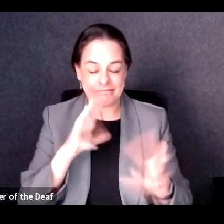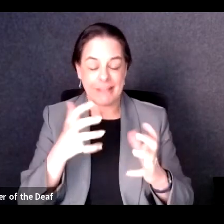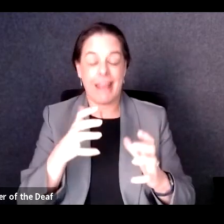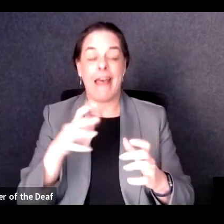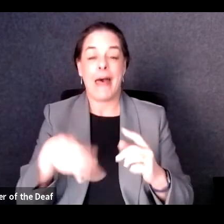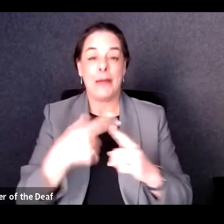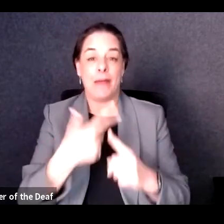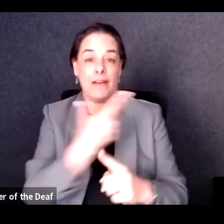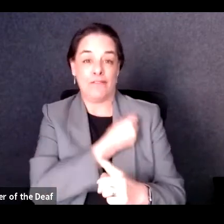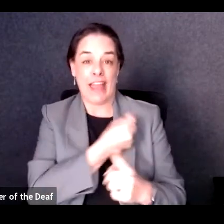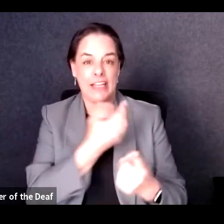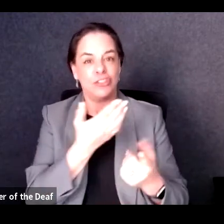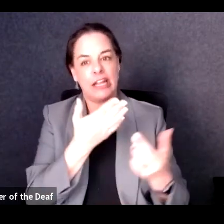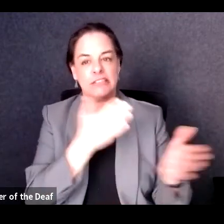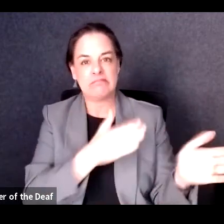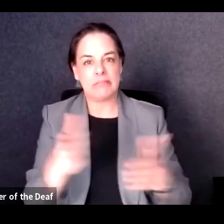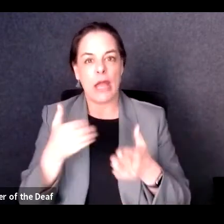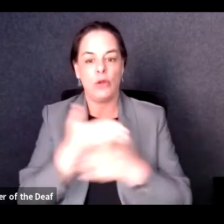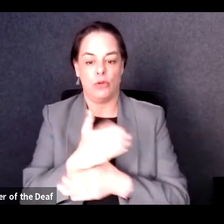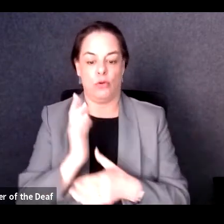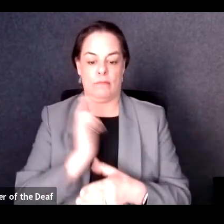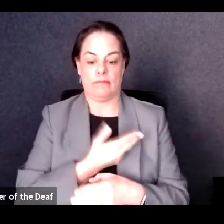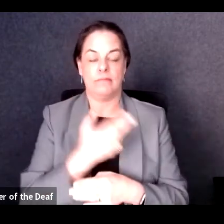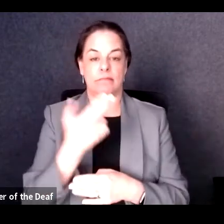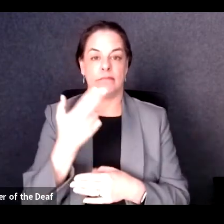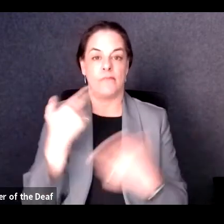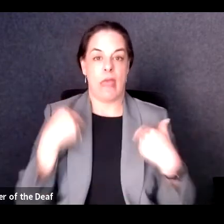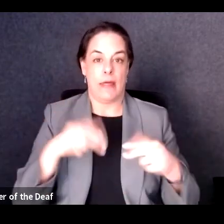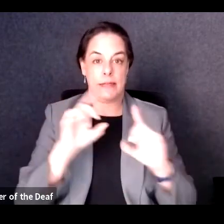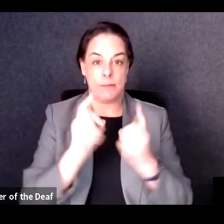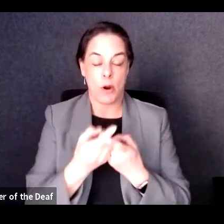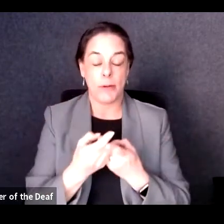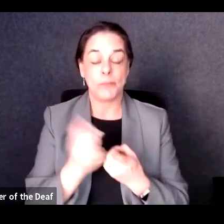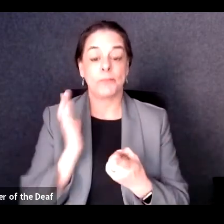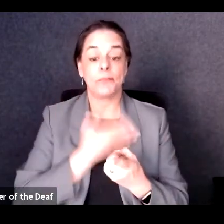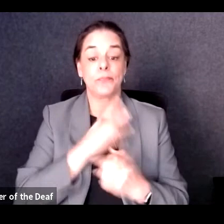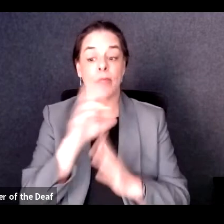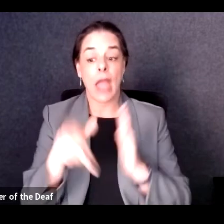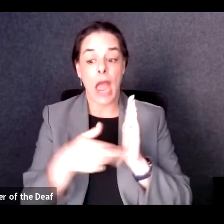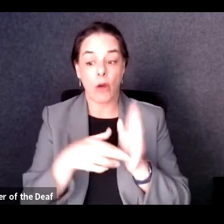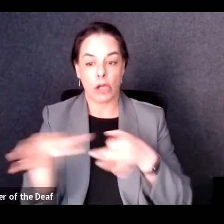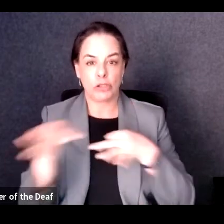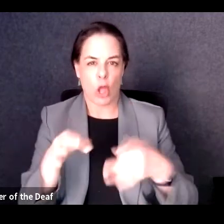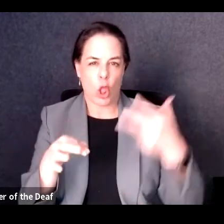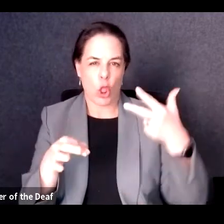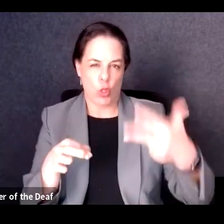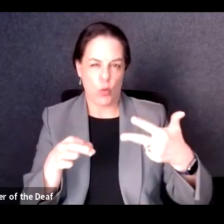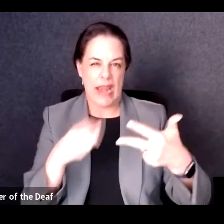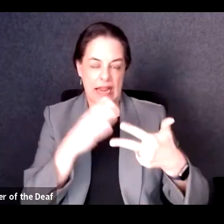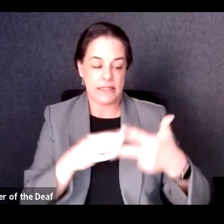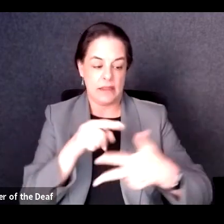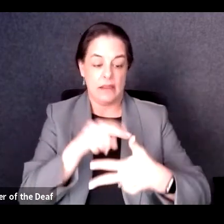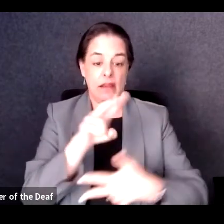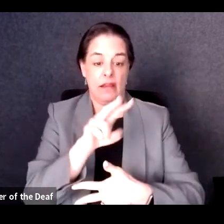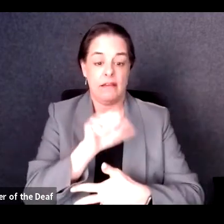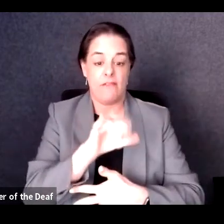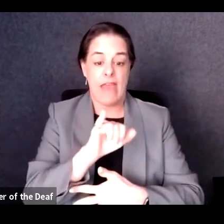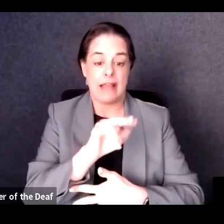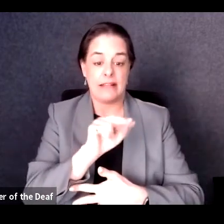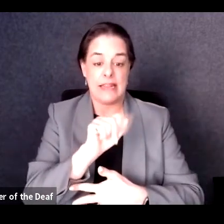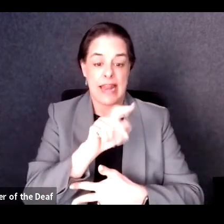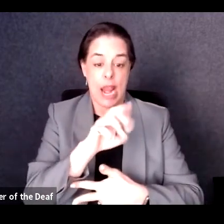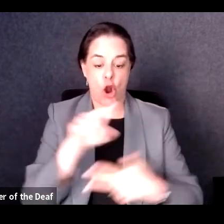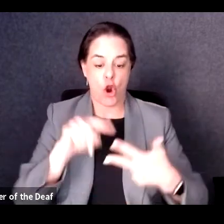efforts through the health department. To help explain our role, I'll break it into three sections: vaccinator, partner,